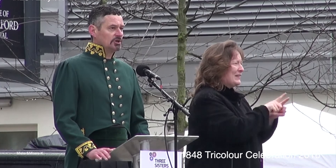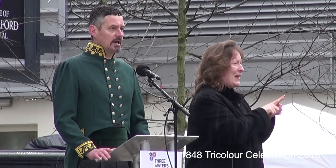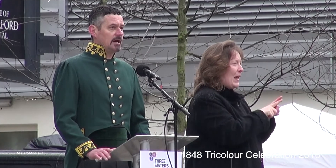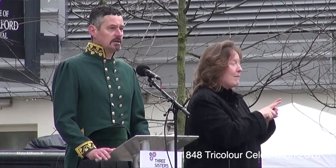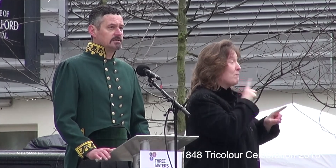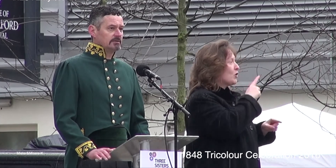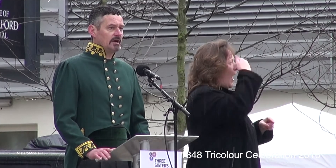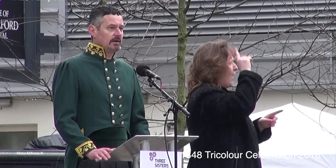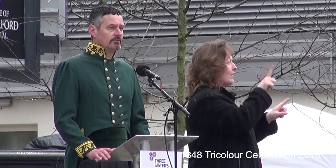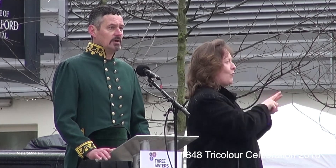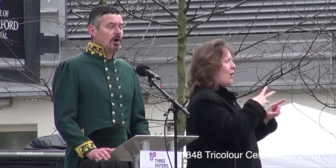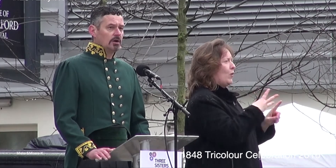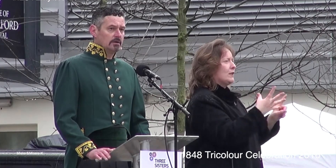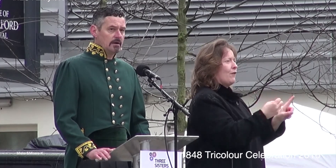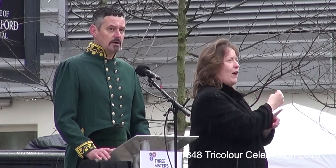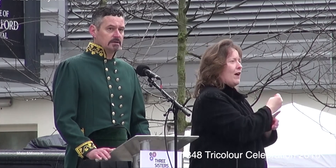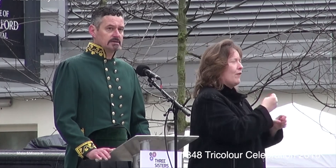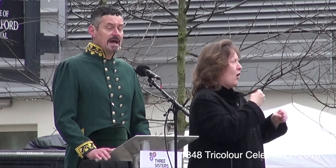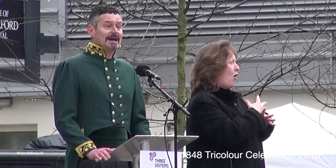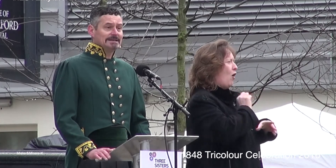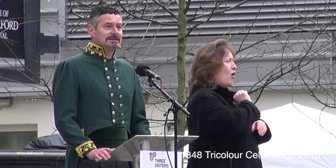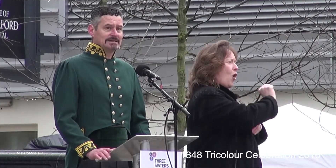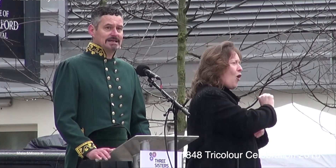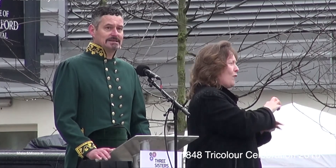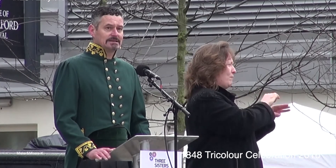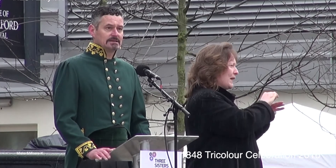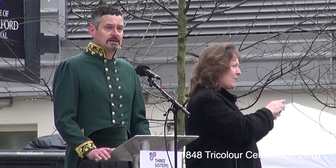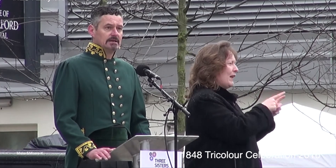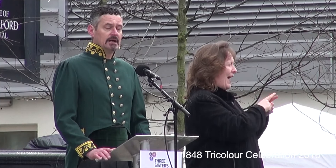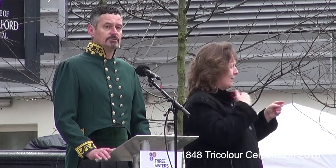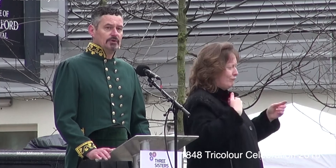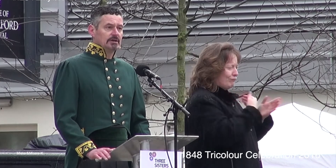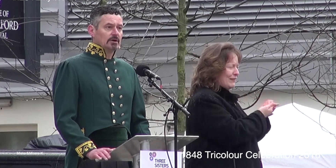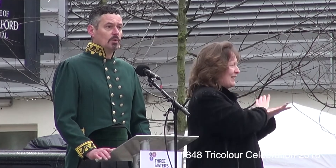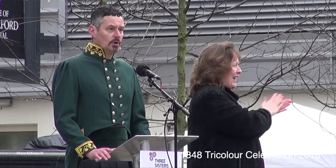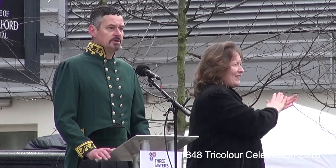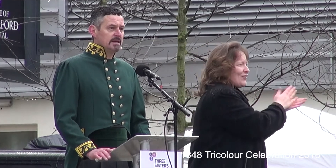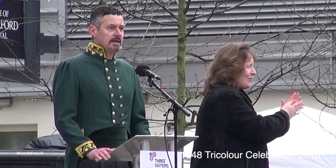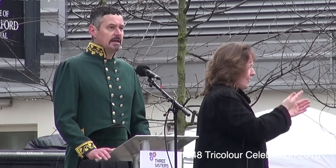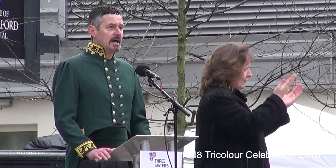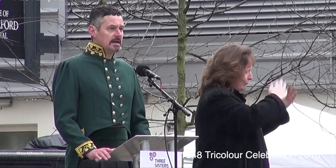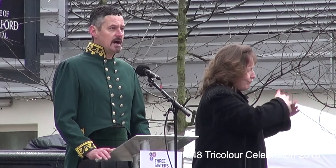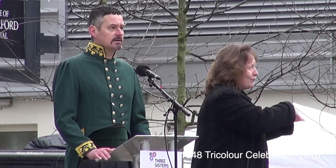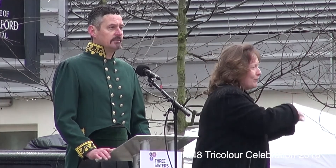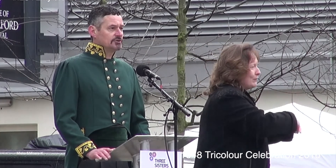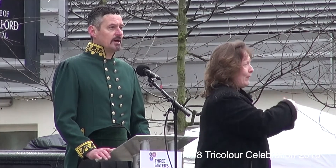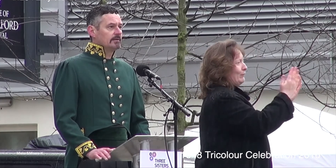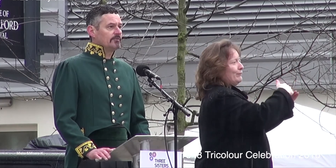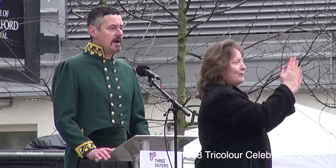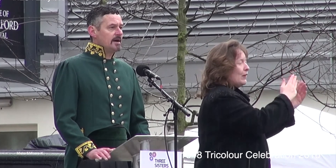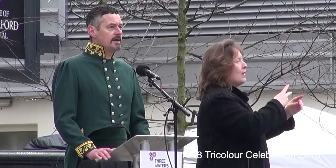too shall Ireland survive all her errors and disasters and rear one day an arc